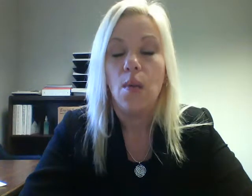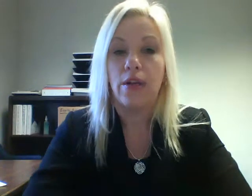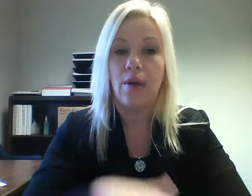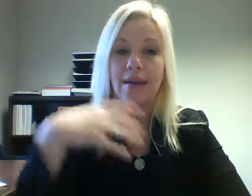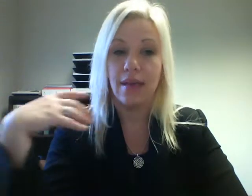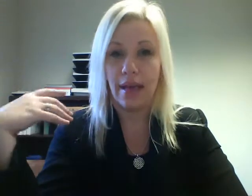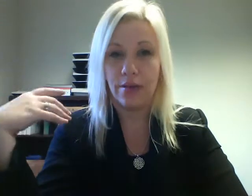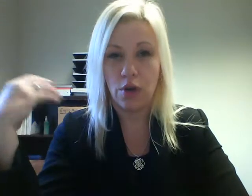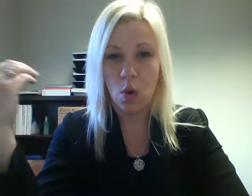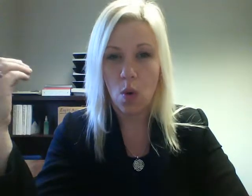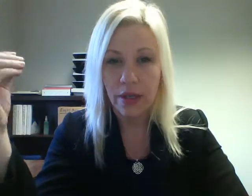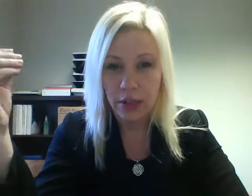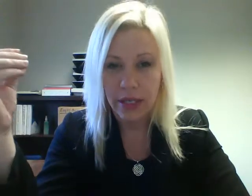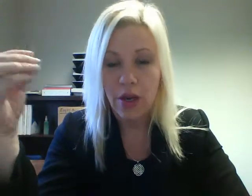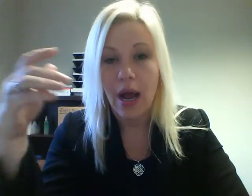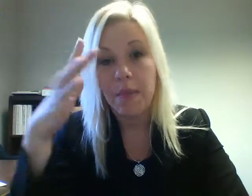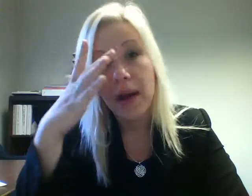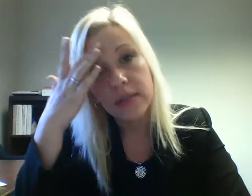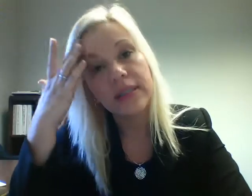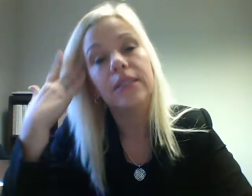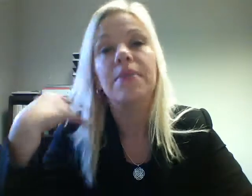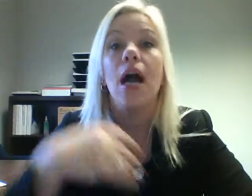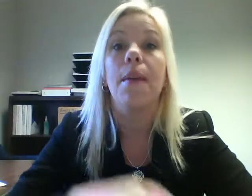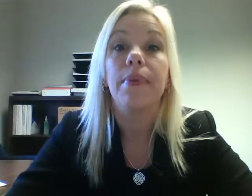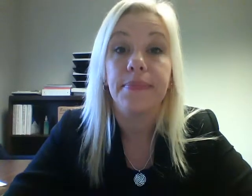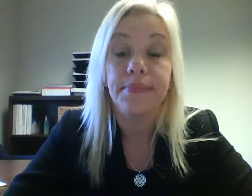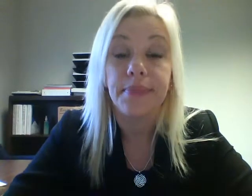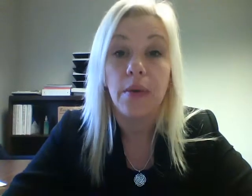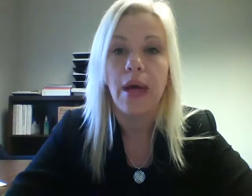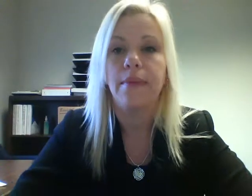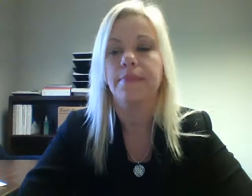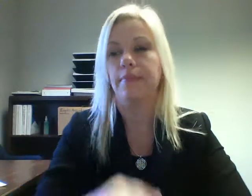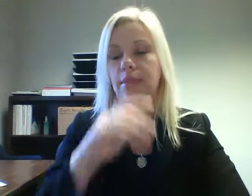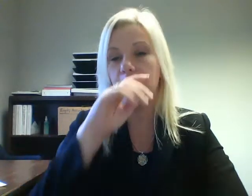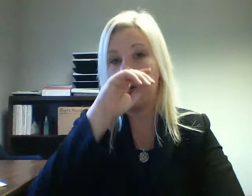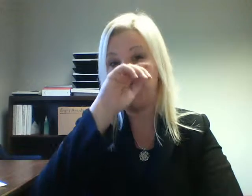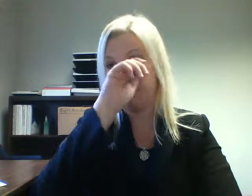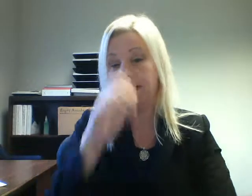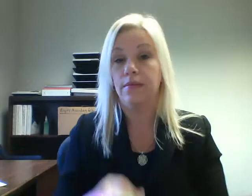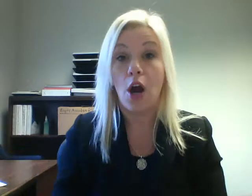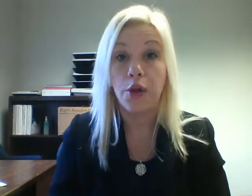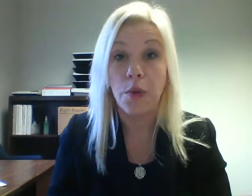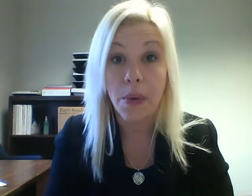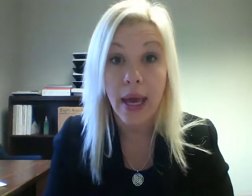When you ask a yes or no question, your eyebrows need to be up, okay? So, are you